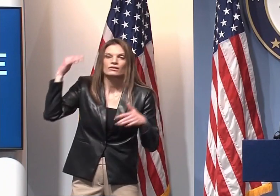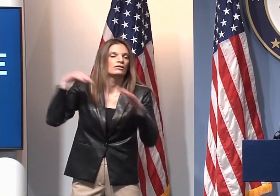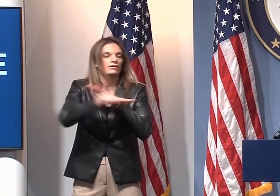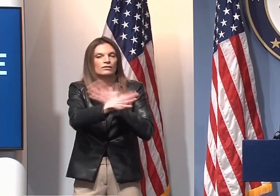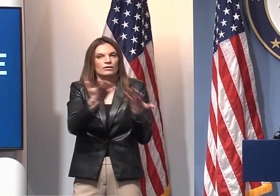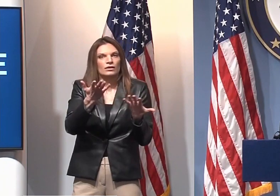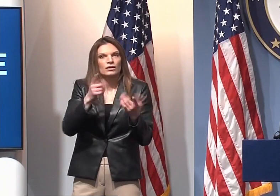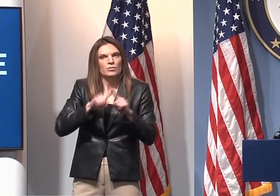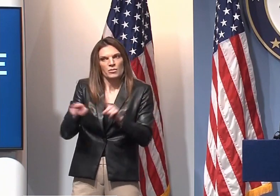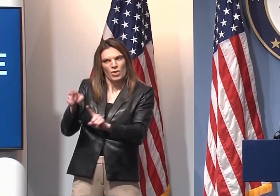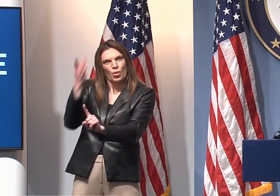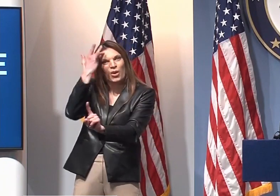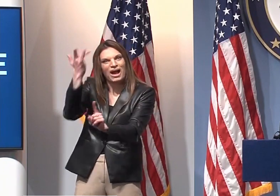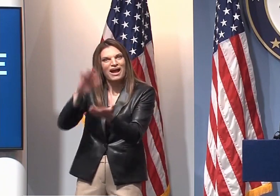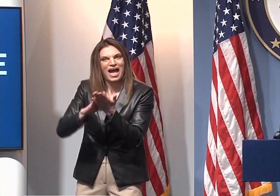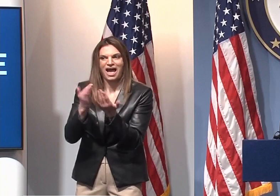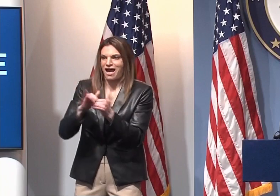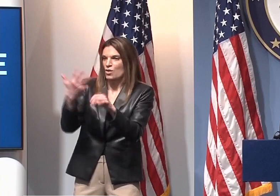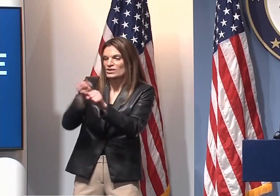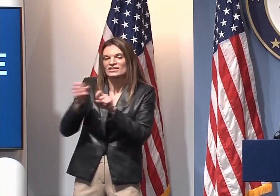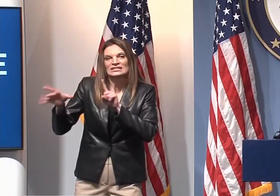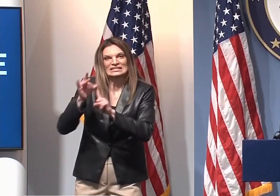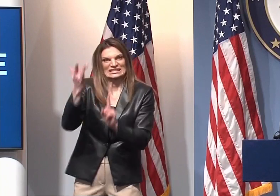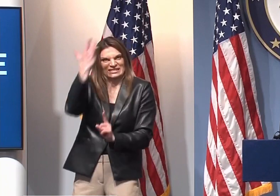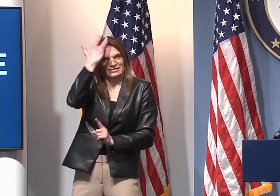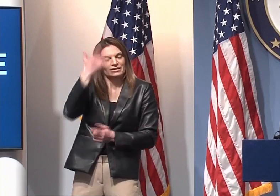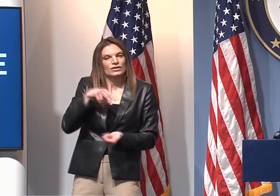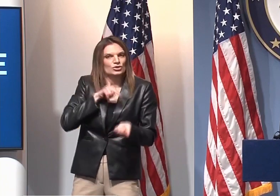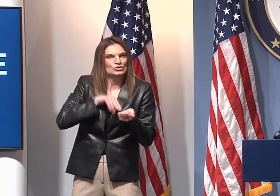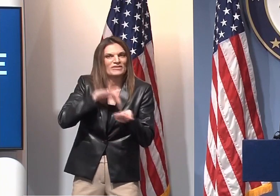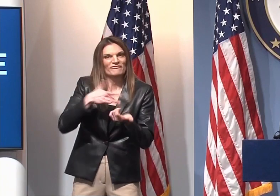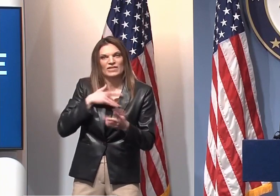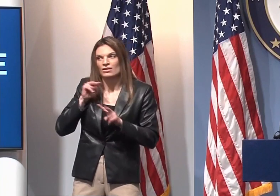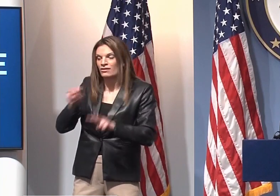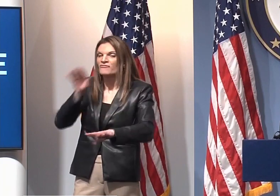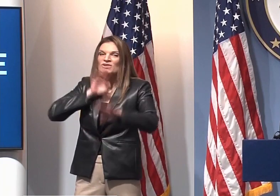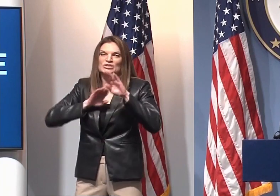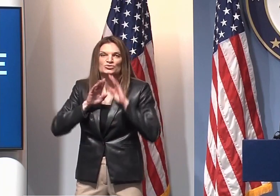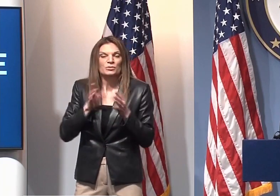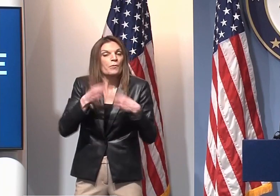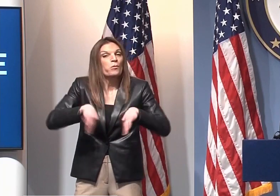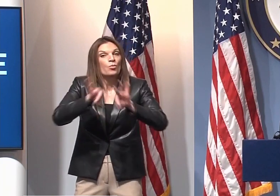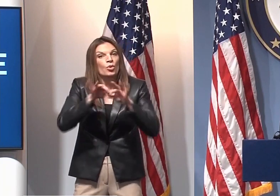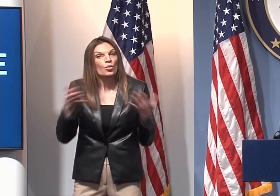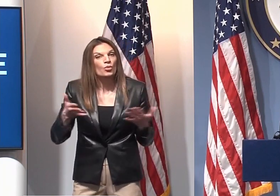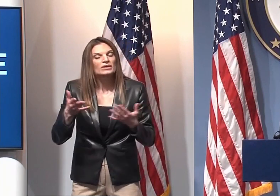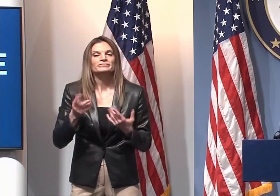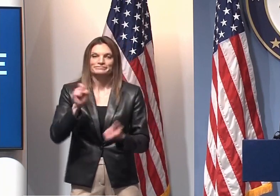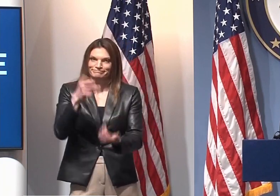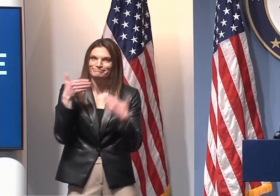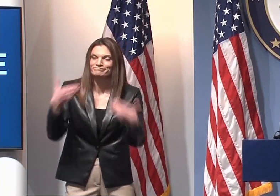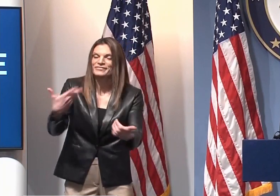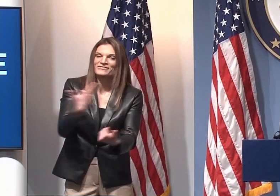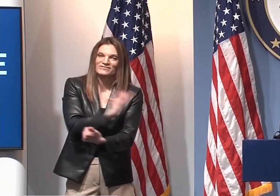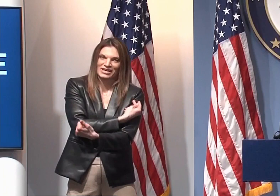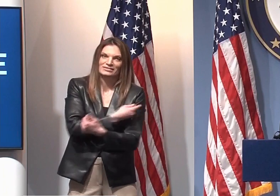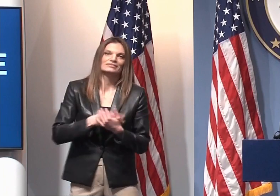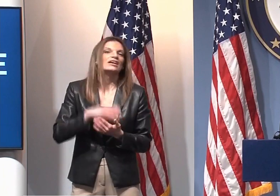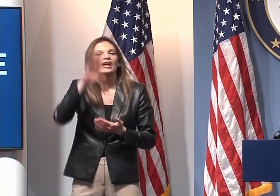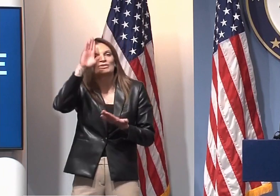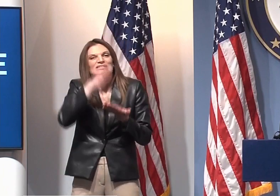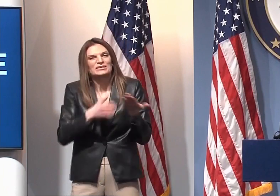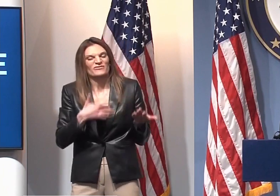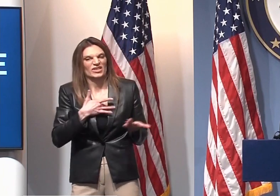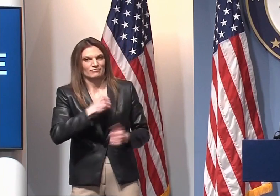infection that we can control. The most important thing that we can do is to get vaccinated. We know that some people are